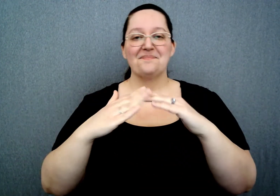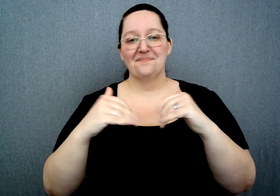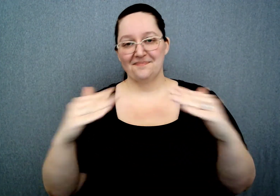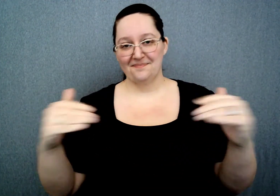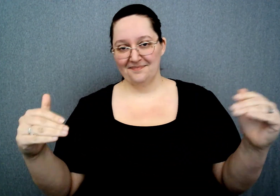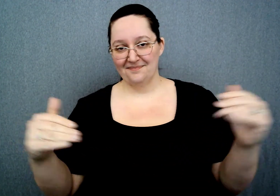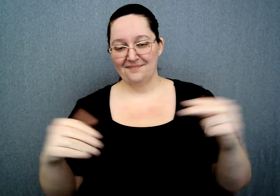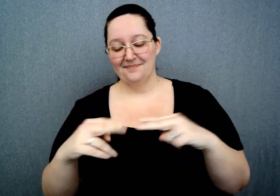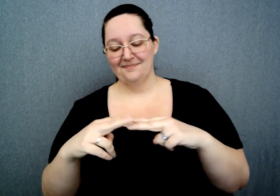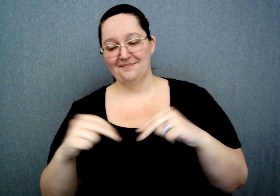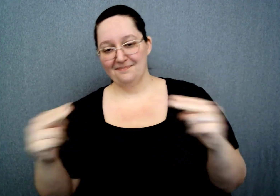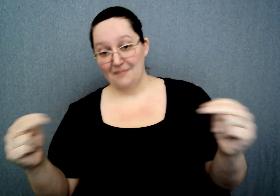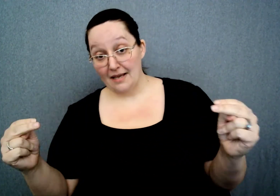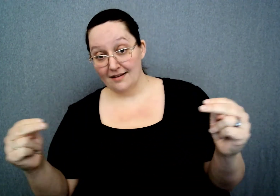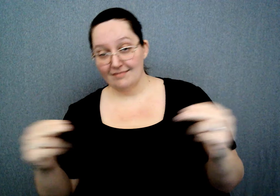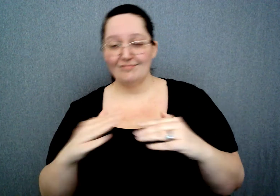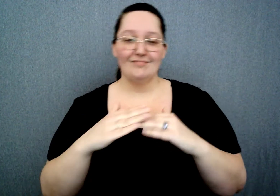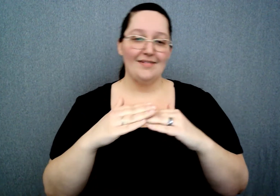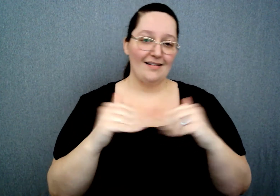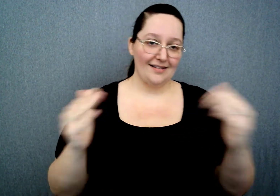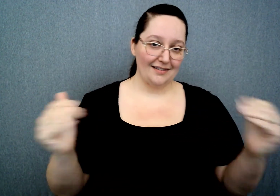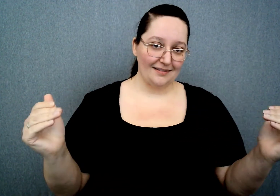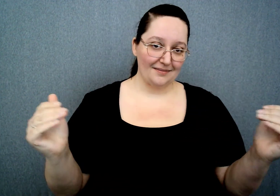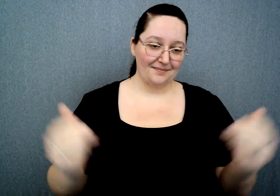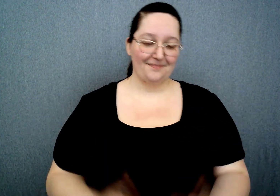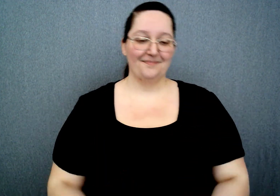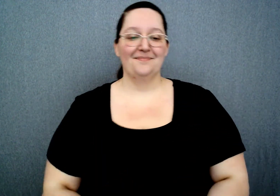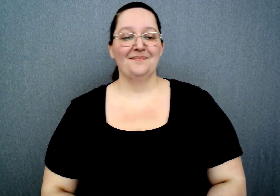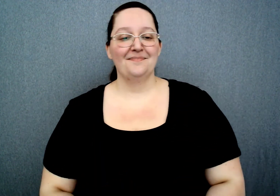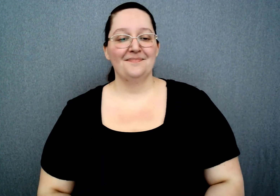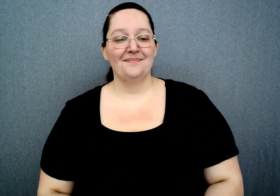Lasagna, bent open B's, bacon, U's.